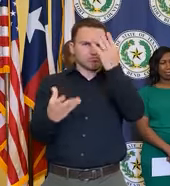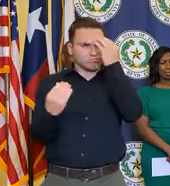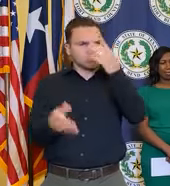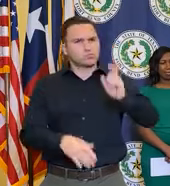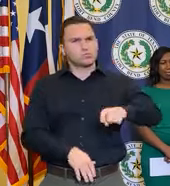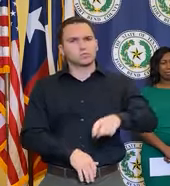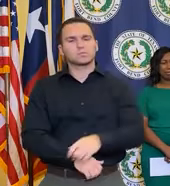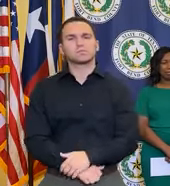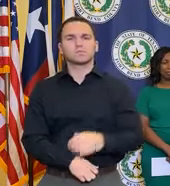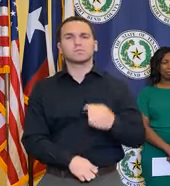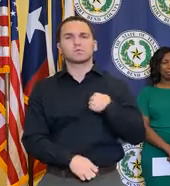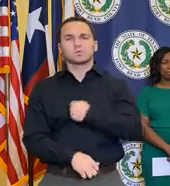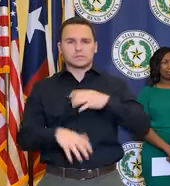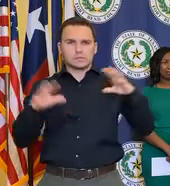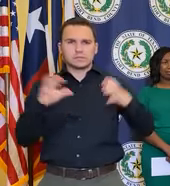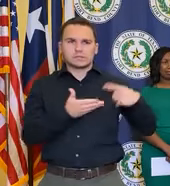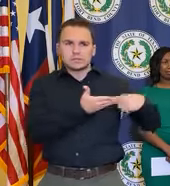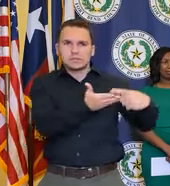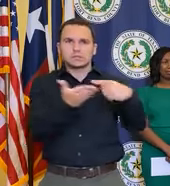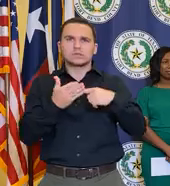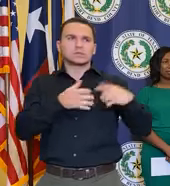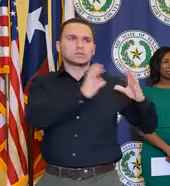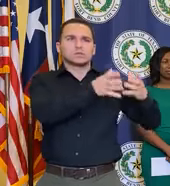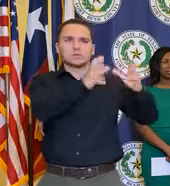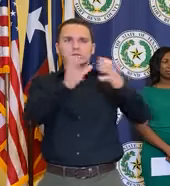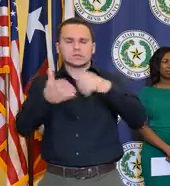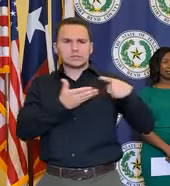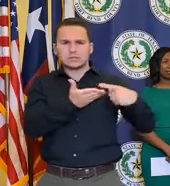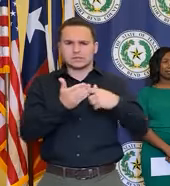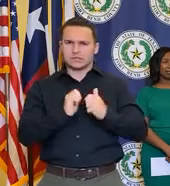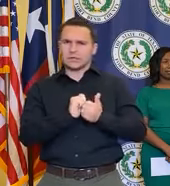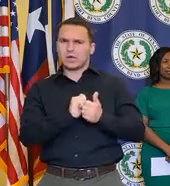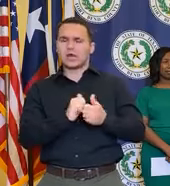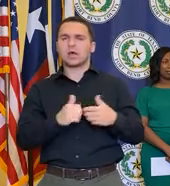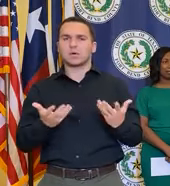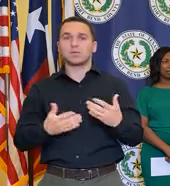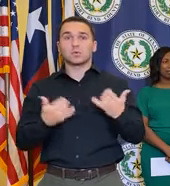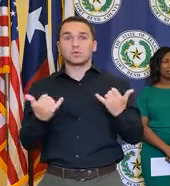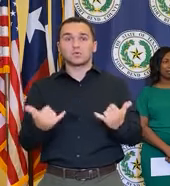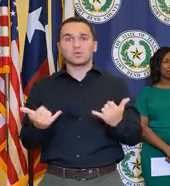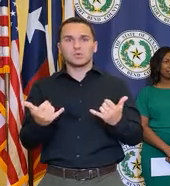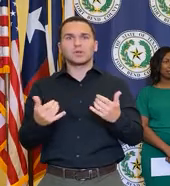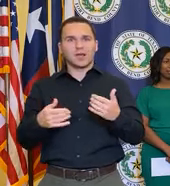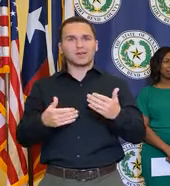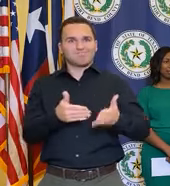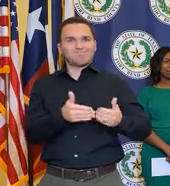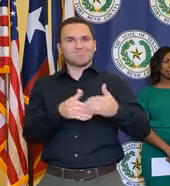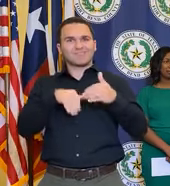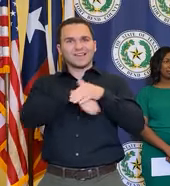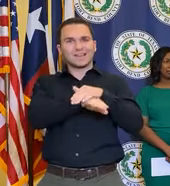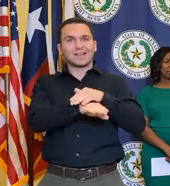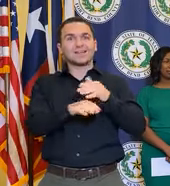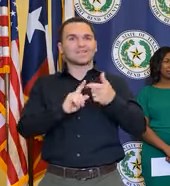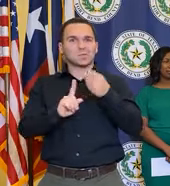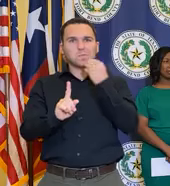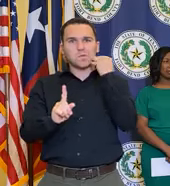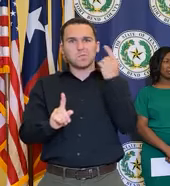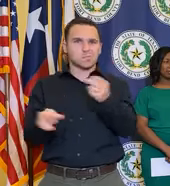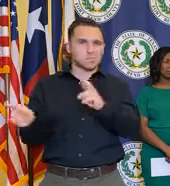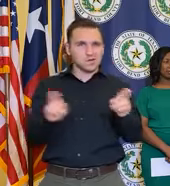our county departments, and so on and so forth. But today, they can't even access it from home. So